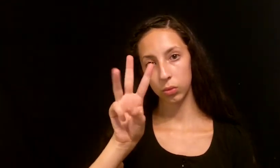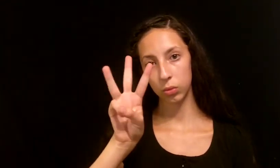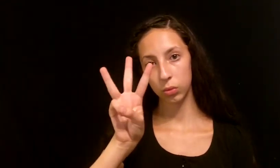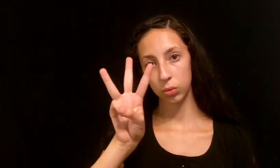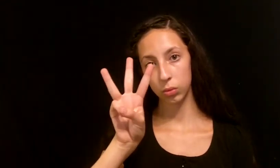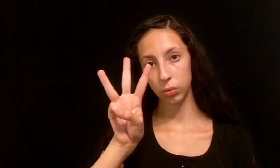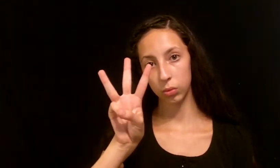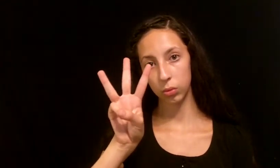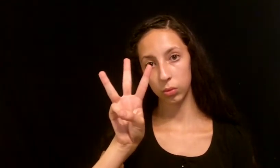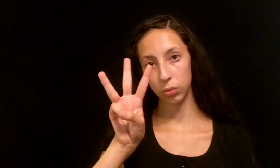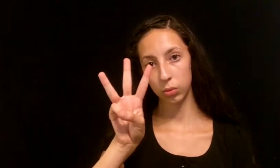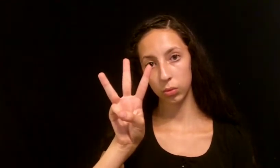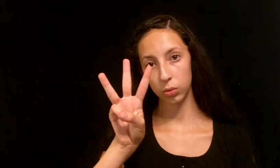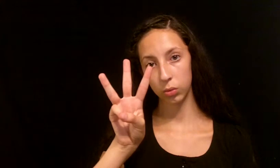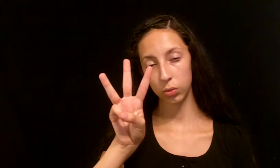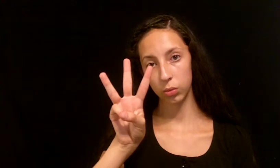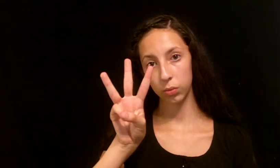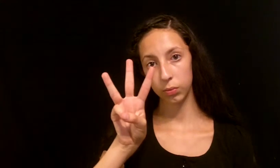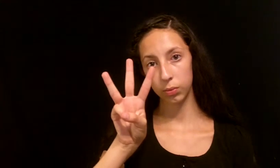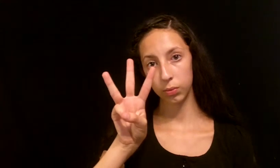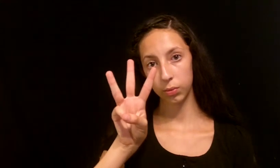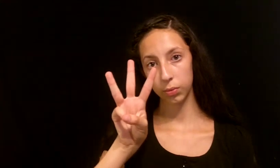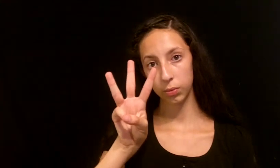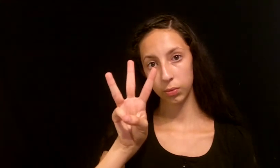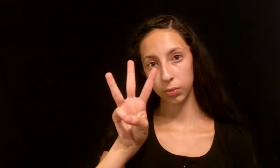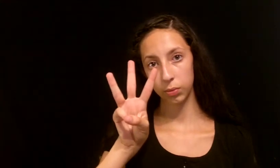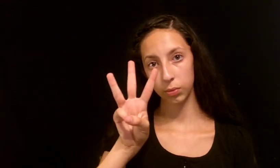W are all pretty hard to mess up. X,